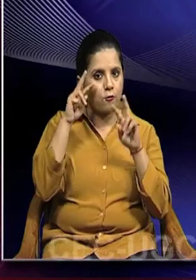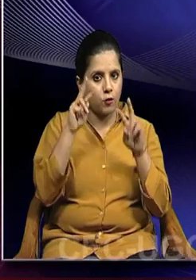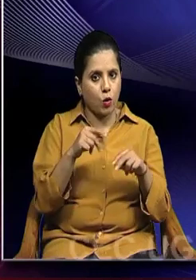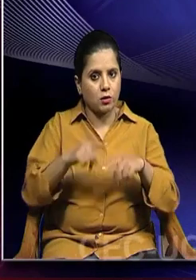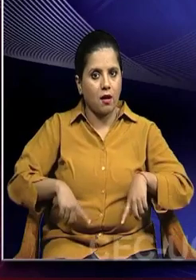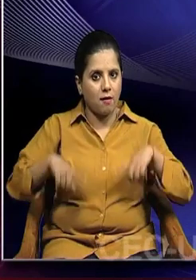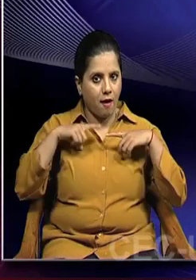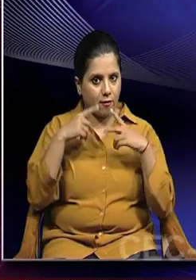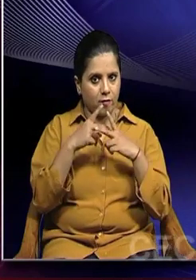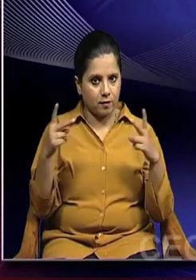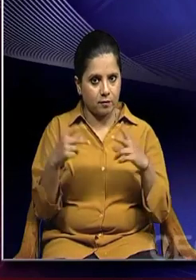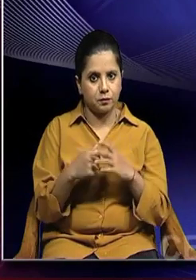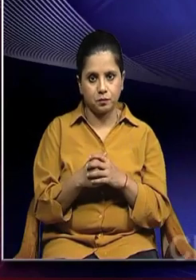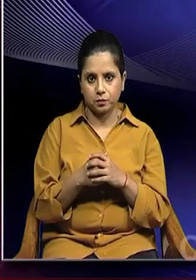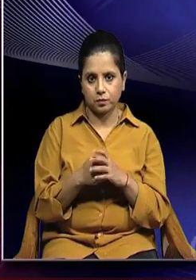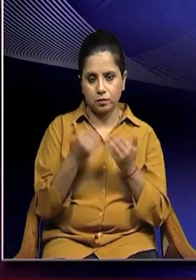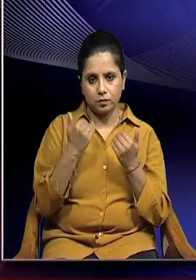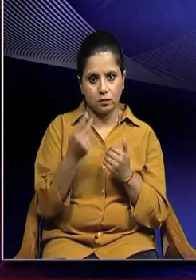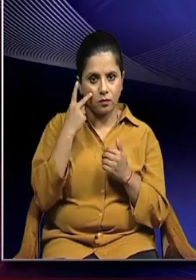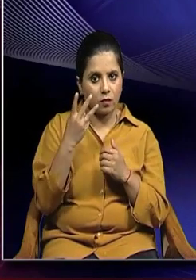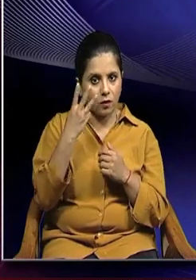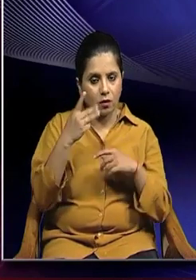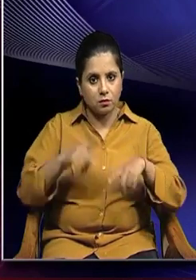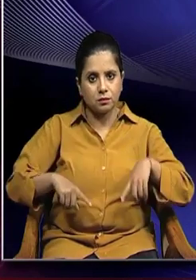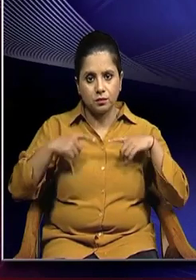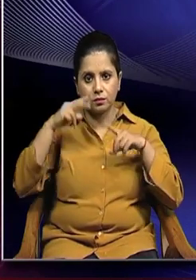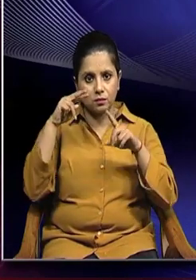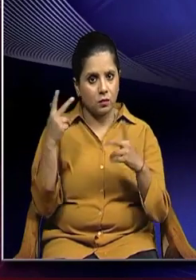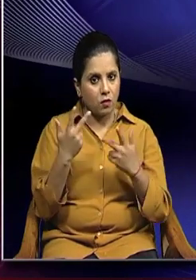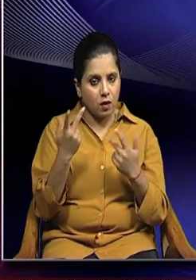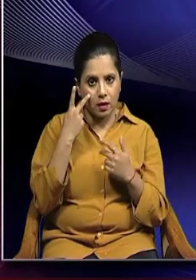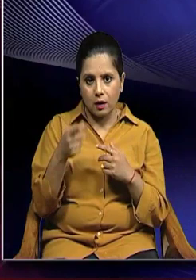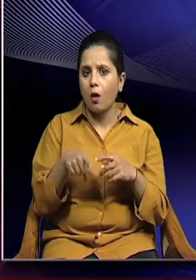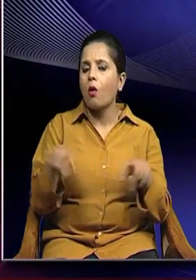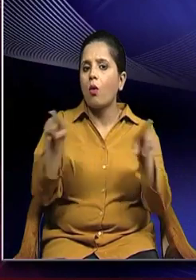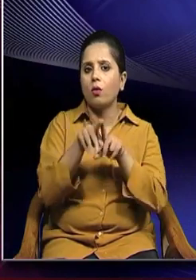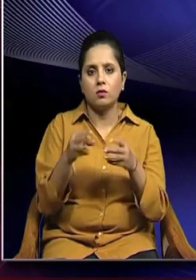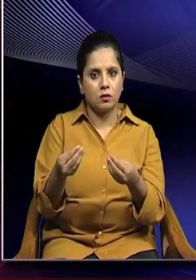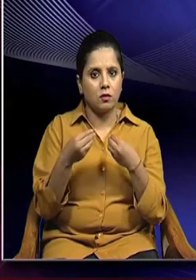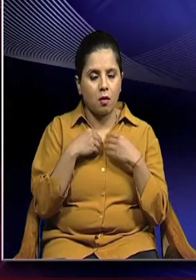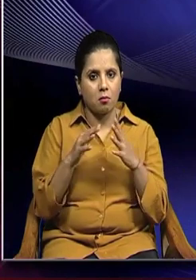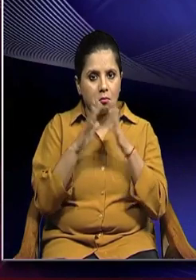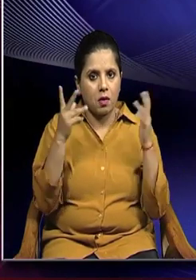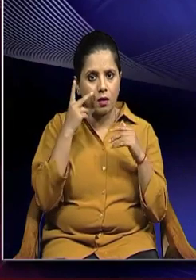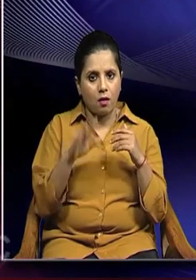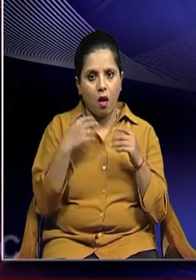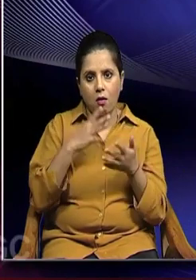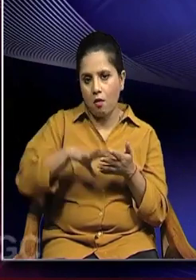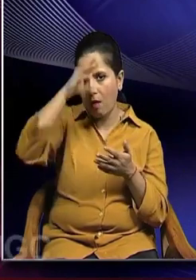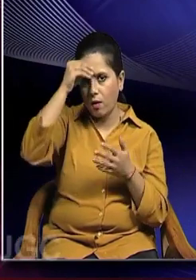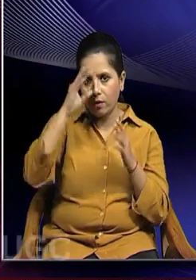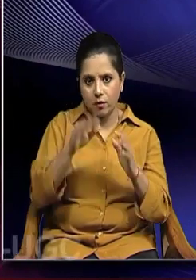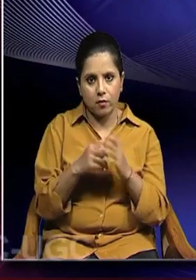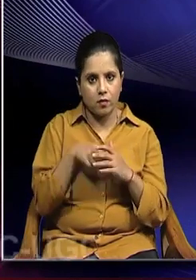life. Now, this 3 views of life is also giving us a great amount of learning. There